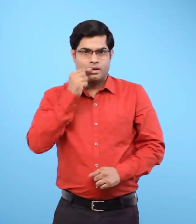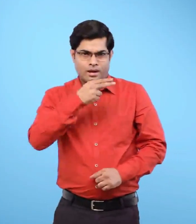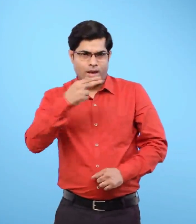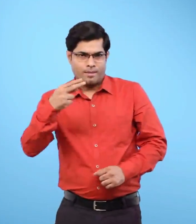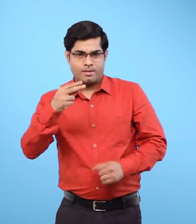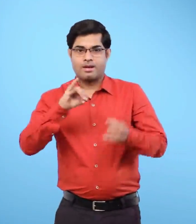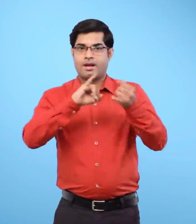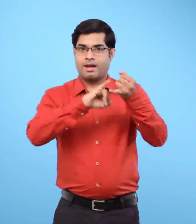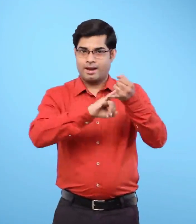Sona, Arjun,